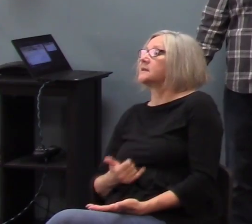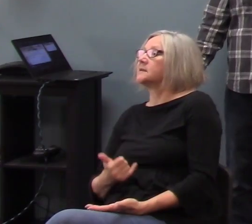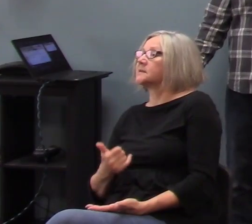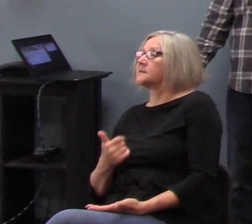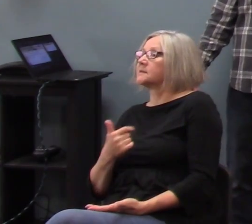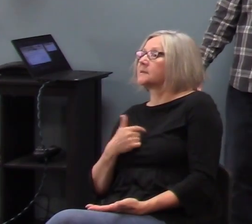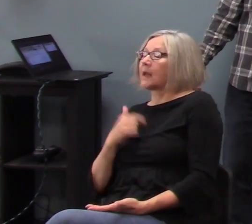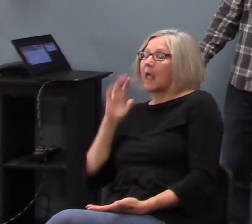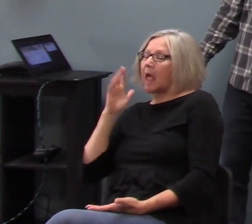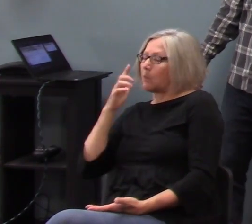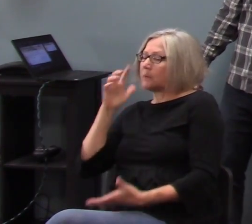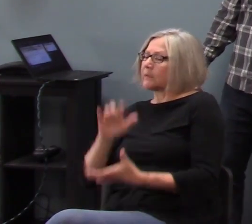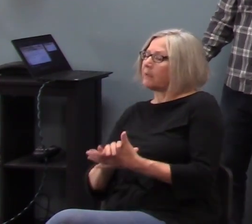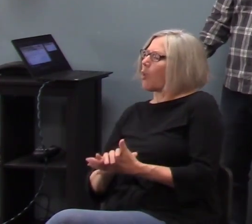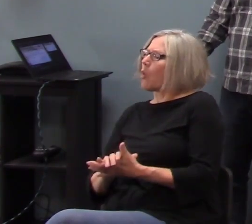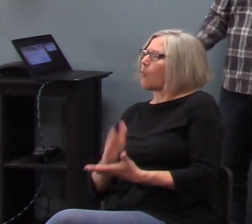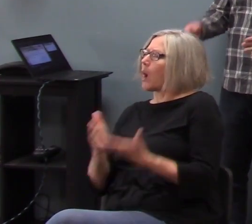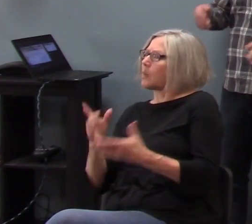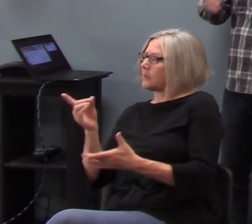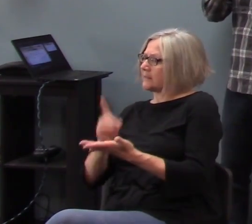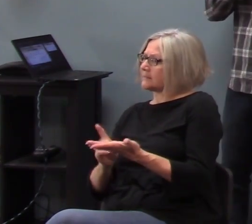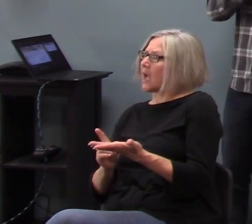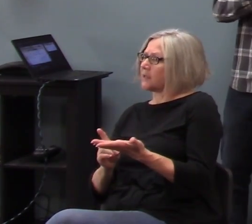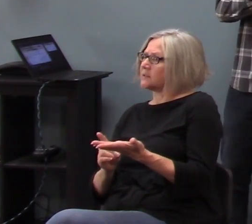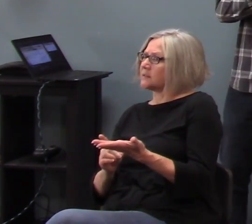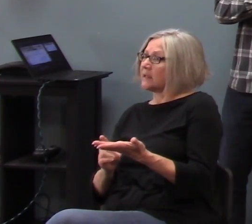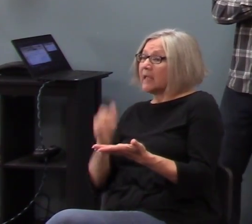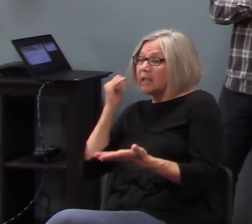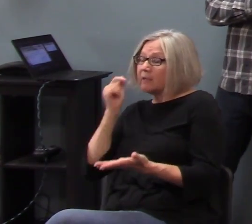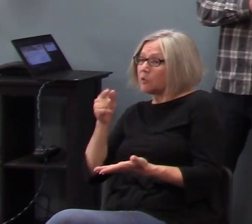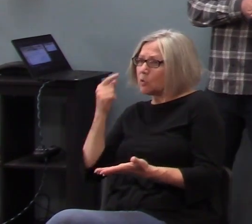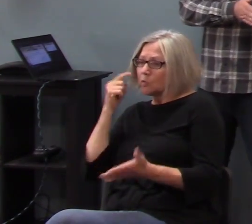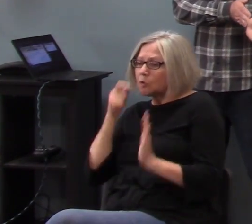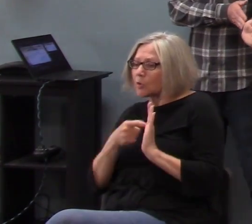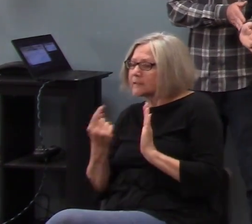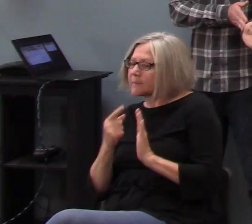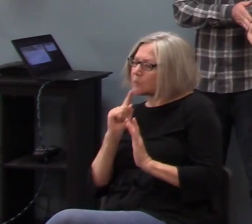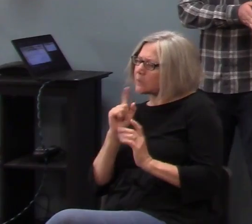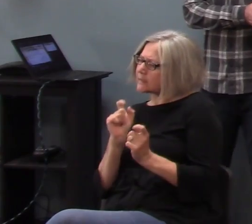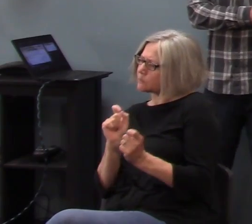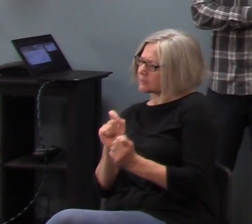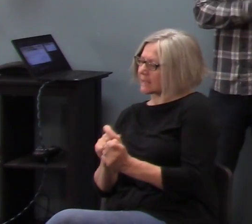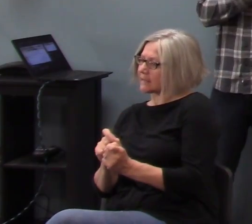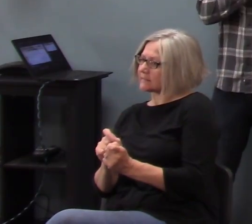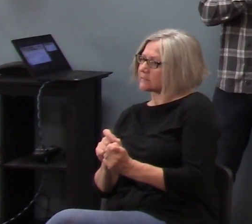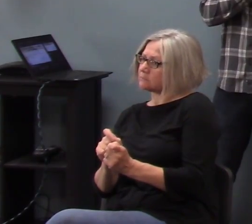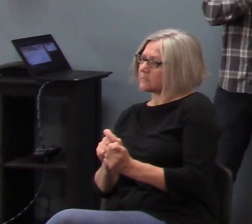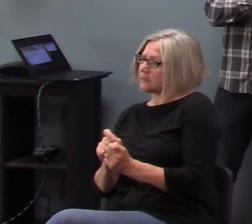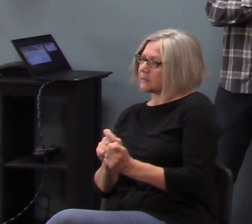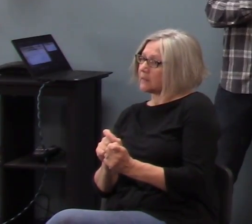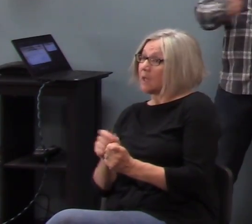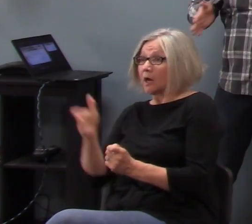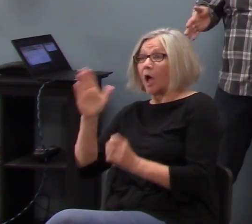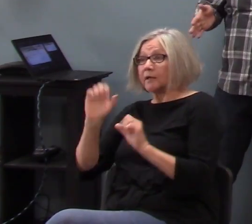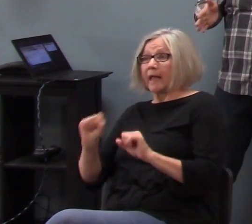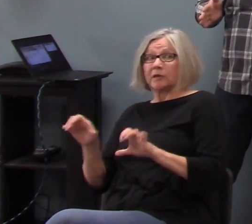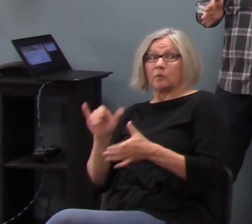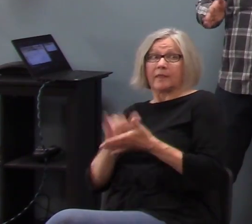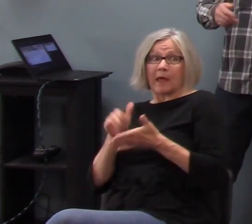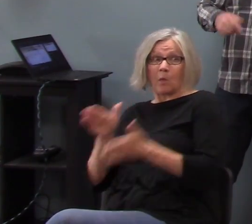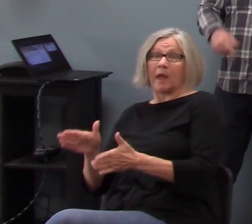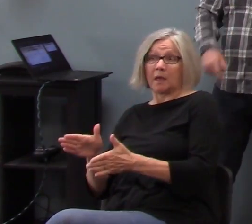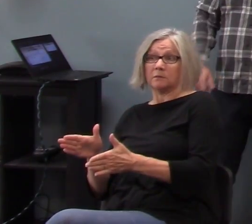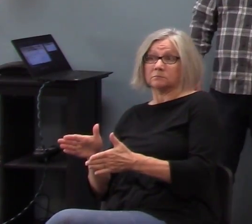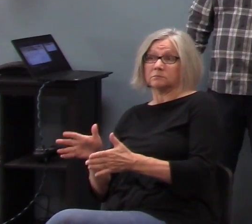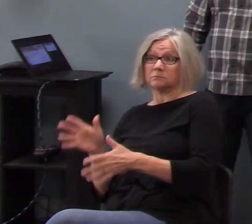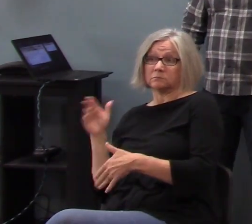thinking, this is probably designed. And if you see something really precisely, I mean, it could have been an accident. Like, God could have done it that way. But